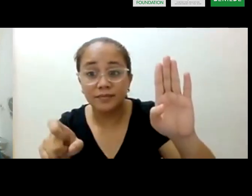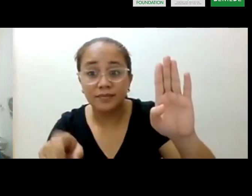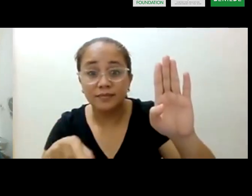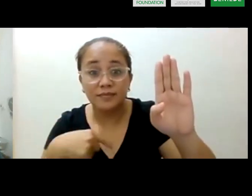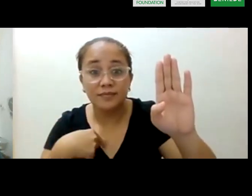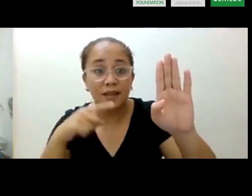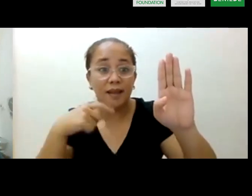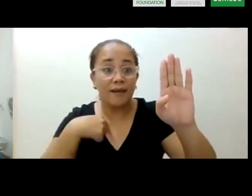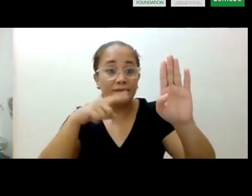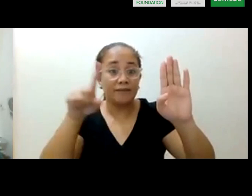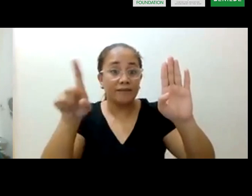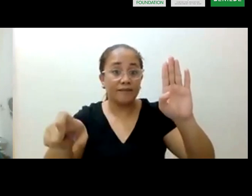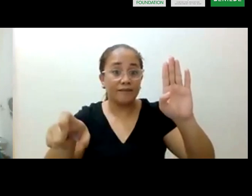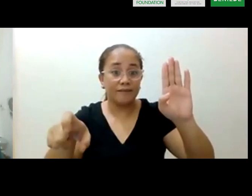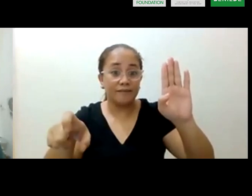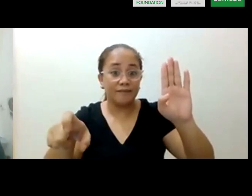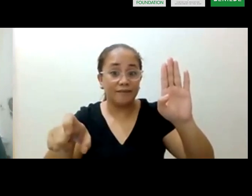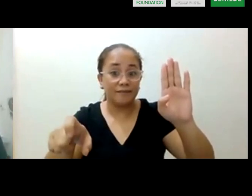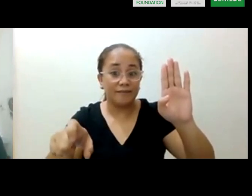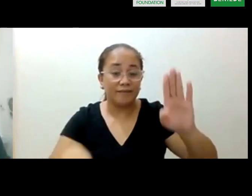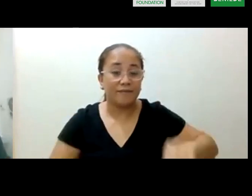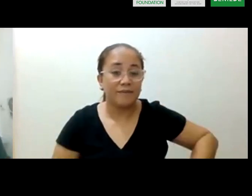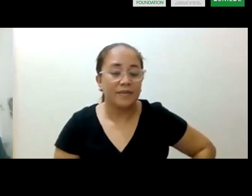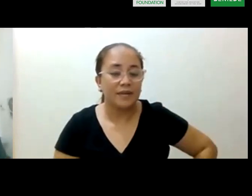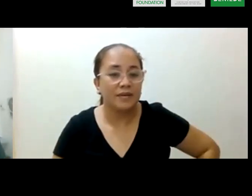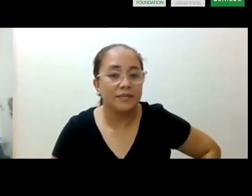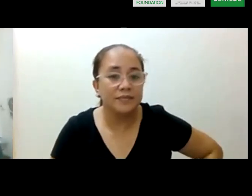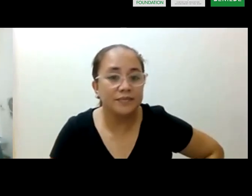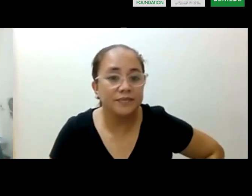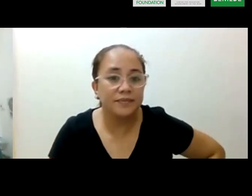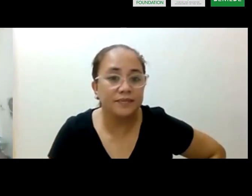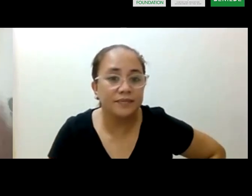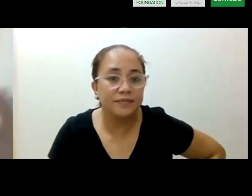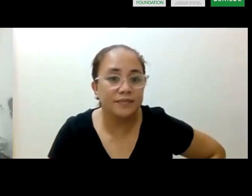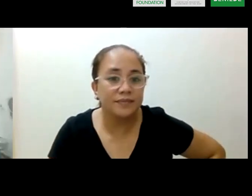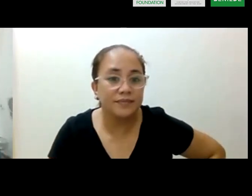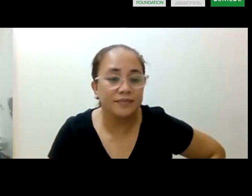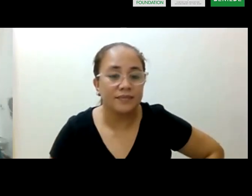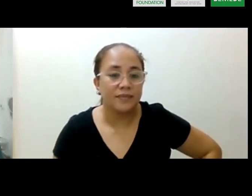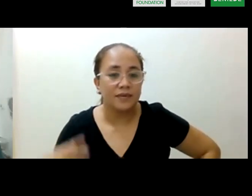And if I ask you, whoops, sorry, I'm not sure.